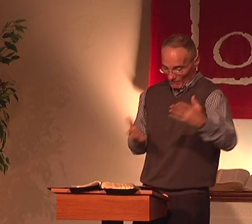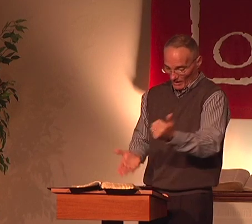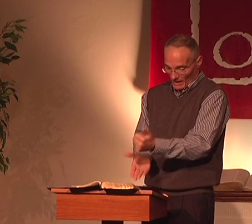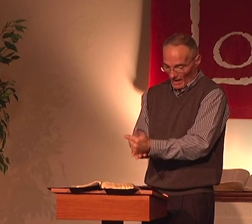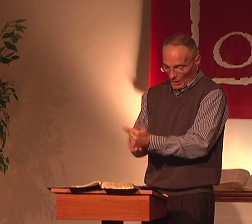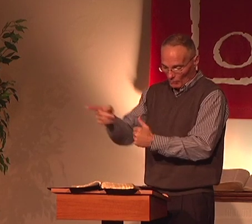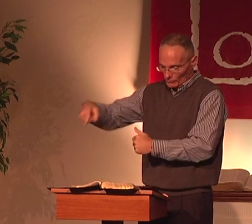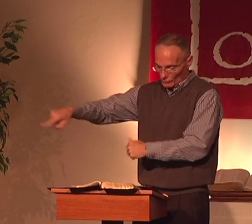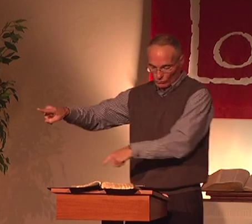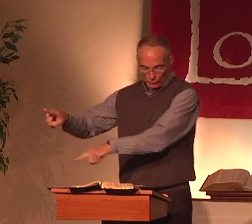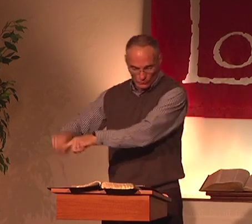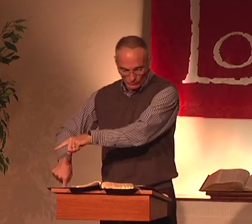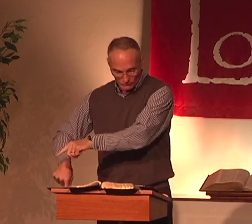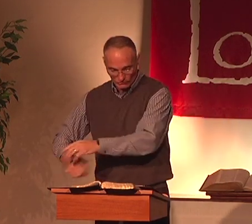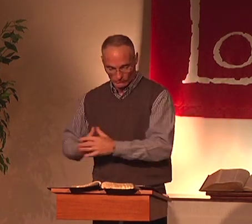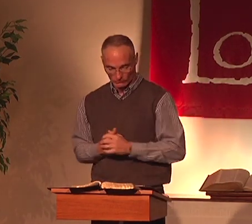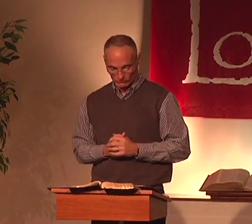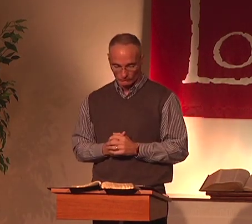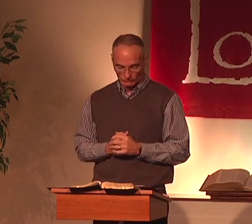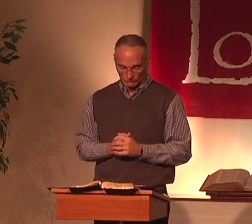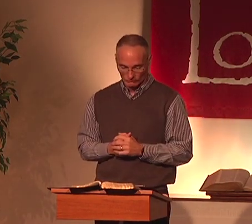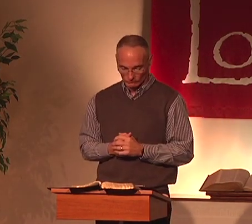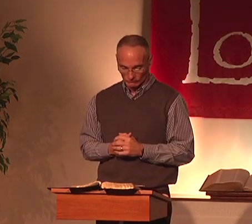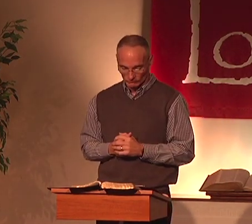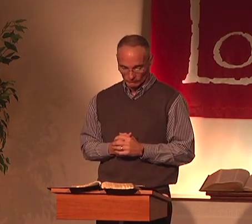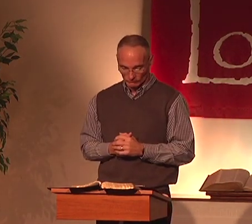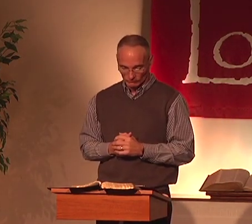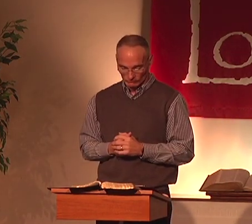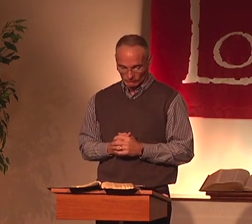They have been Providing the help You weren't here To give me